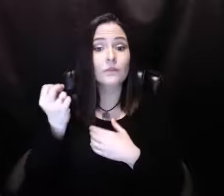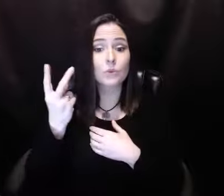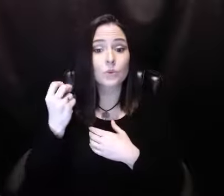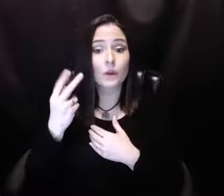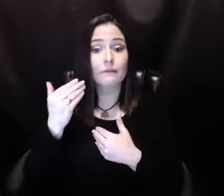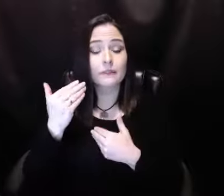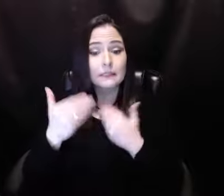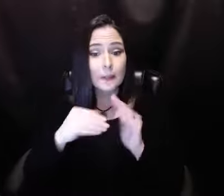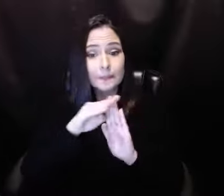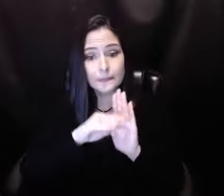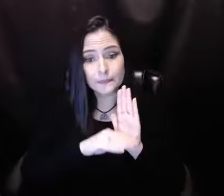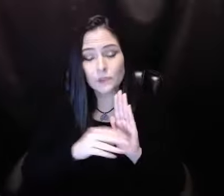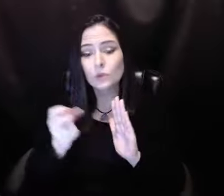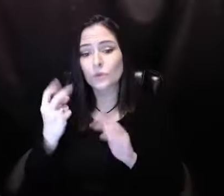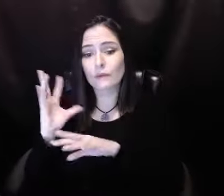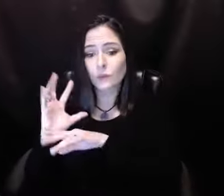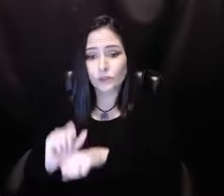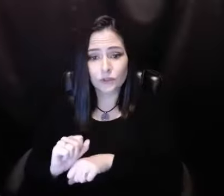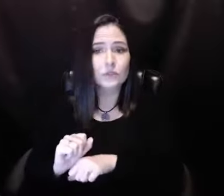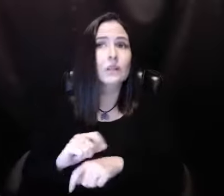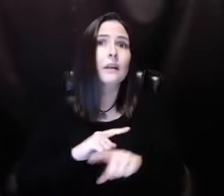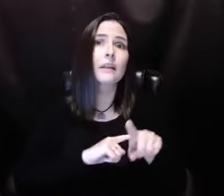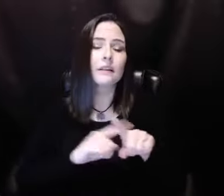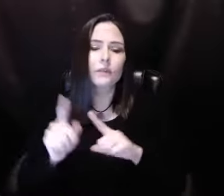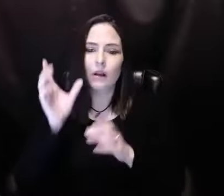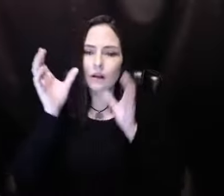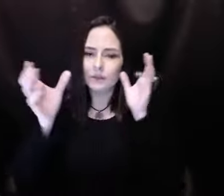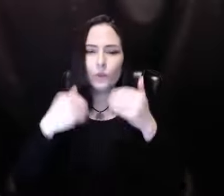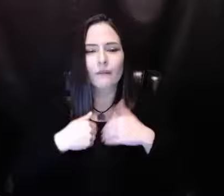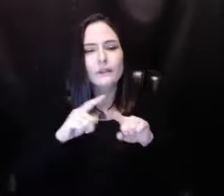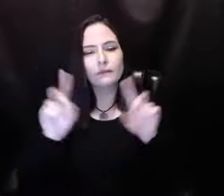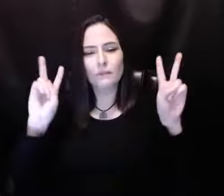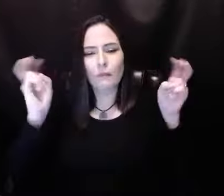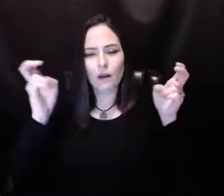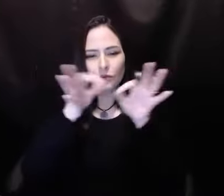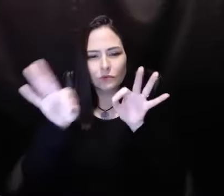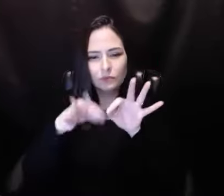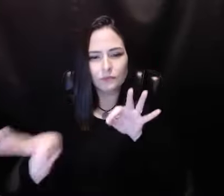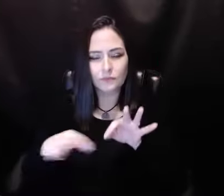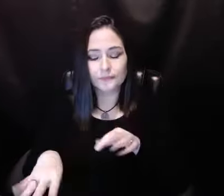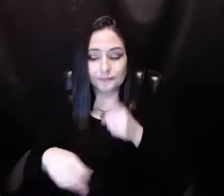And of course, this program of 12 steps and 12 traditions, and then the concepts. We've got the